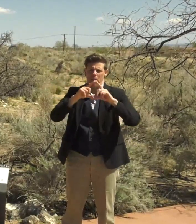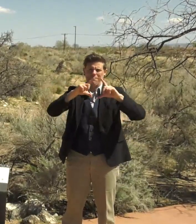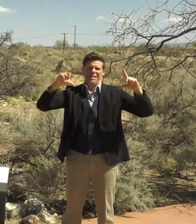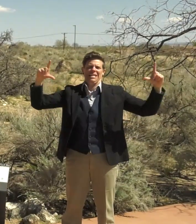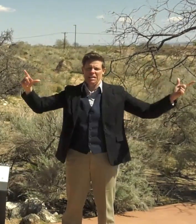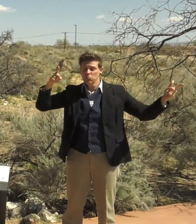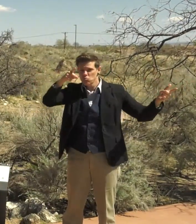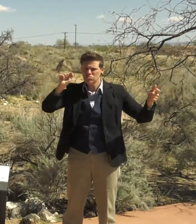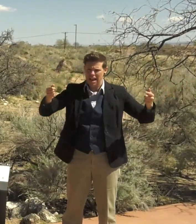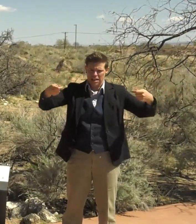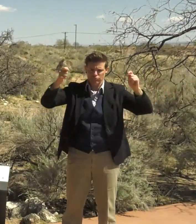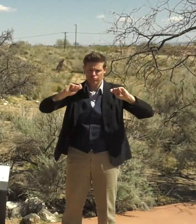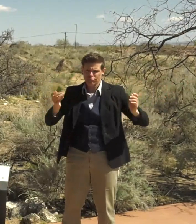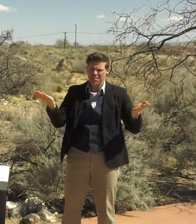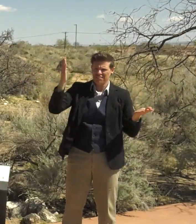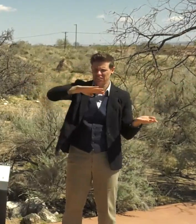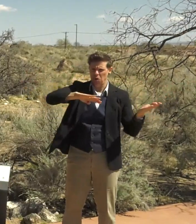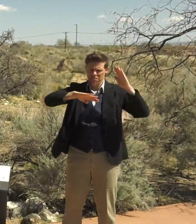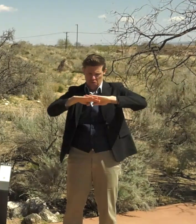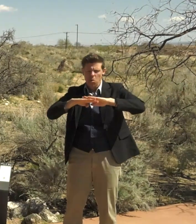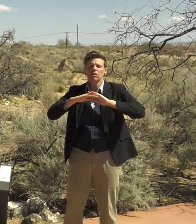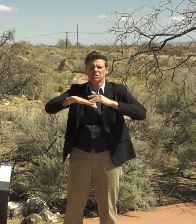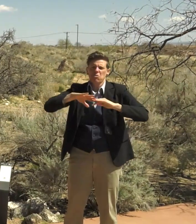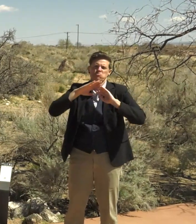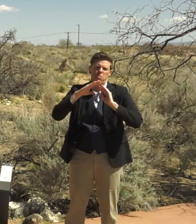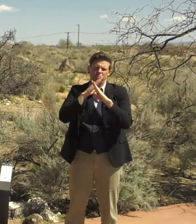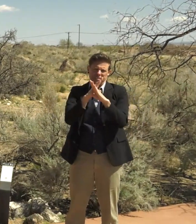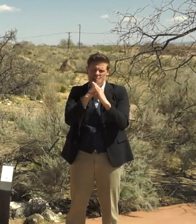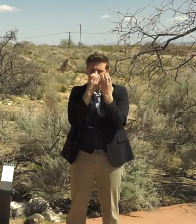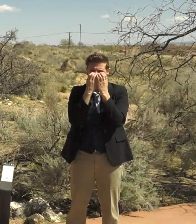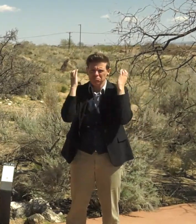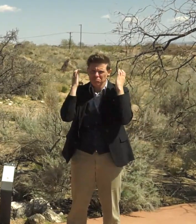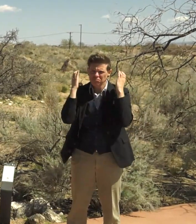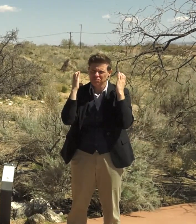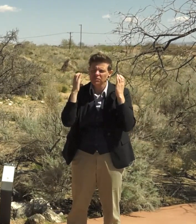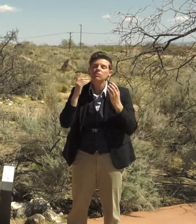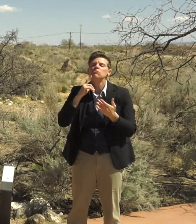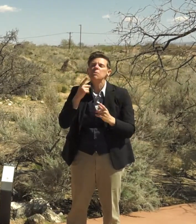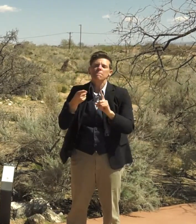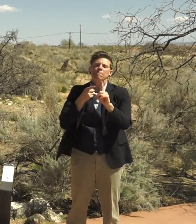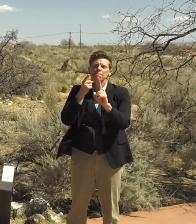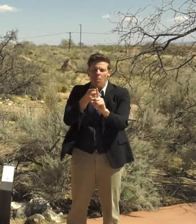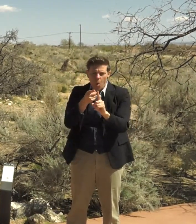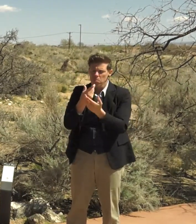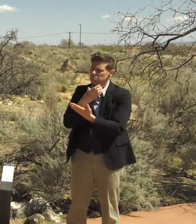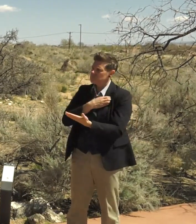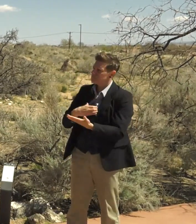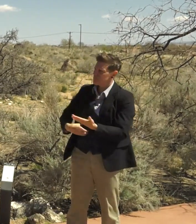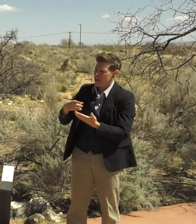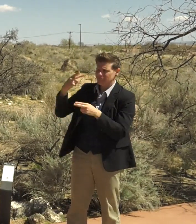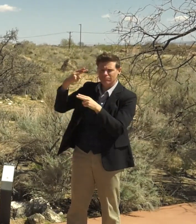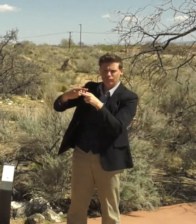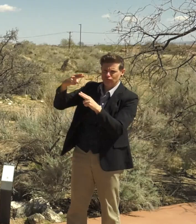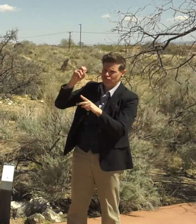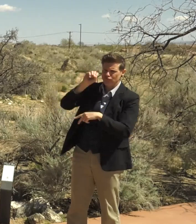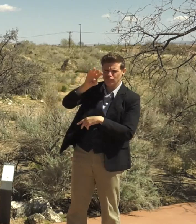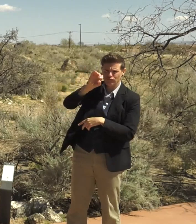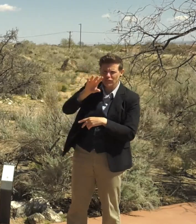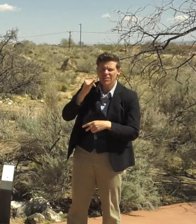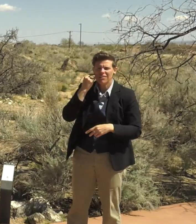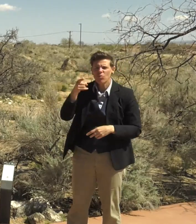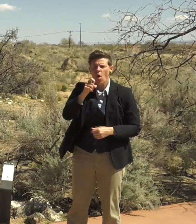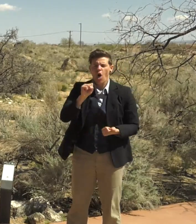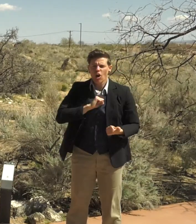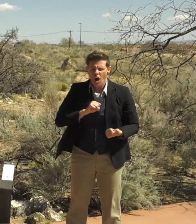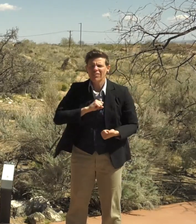cover your face. The idea with all of these things, as you heard the mayor explain perfectly already, is to catch those large respiratory droplets. In no way is this